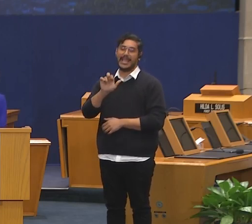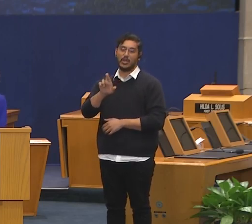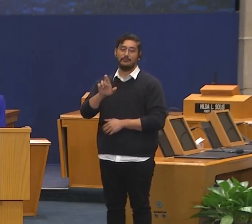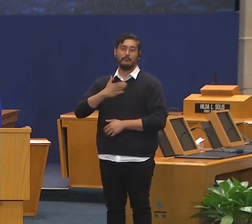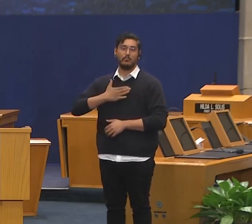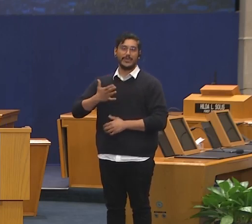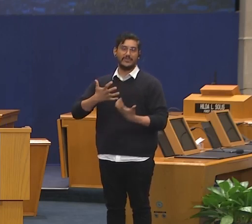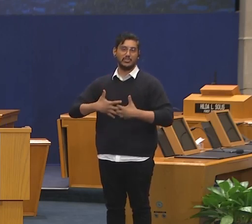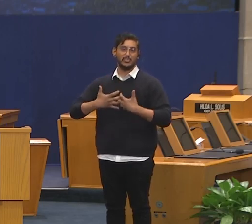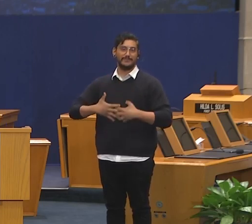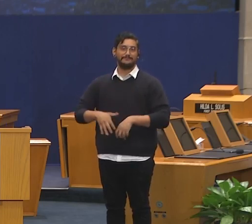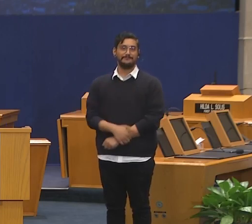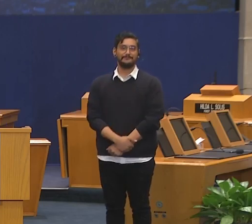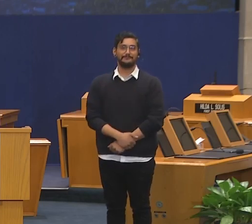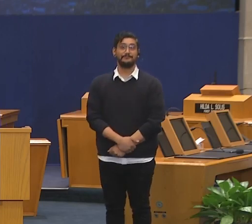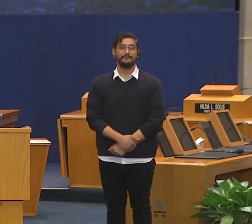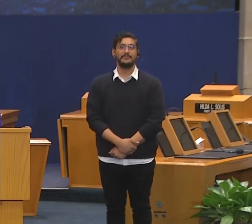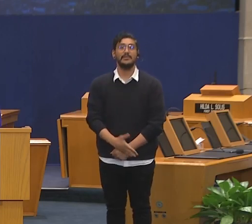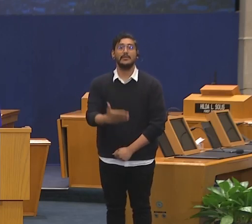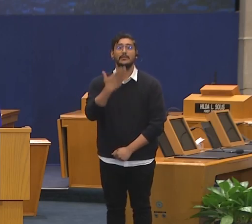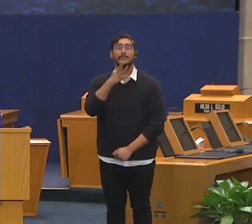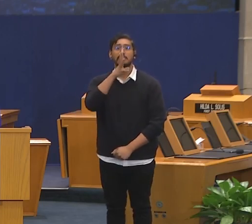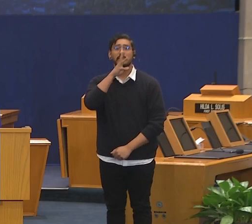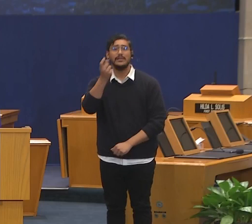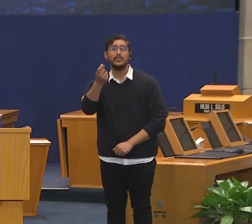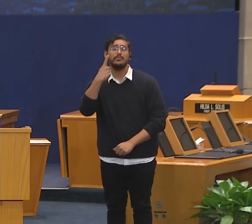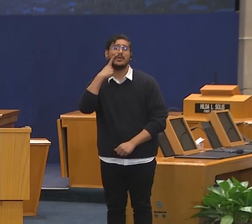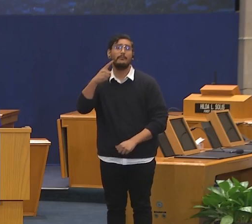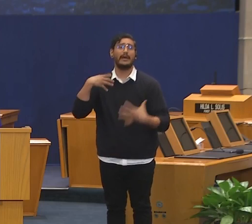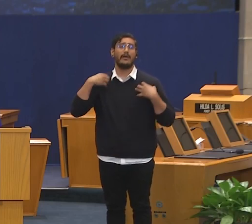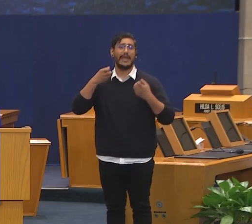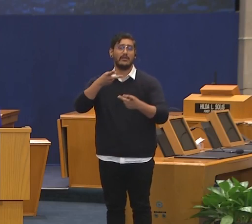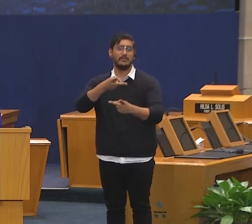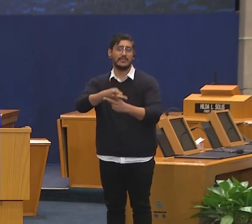So let me talk for a second about healthcare workers.